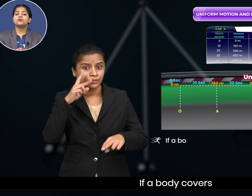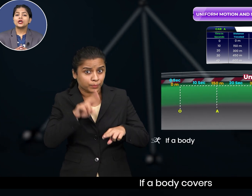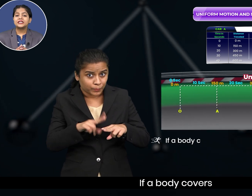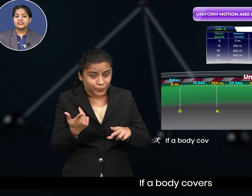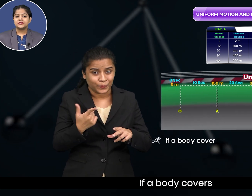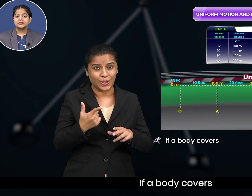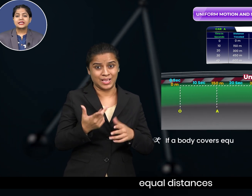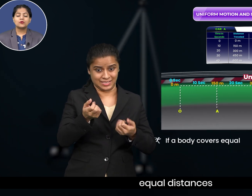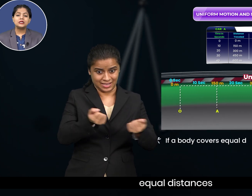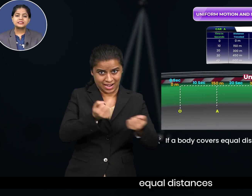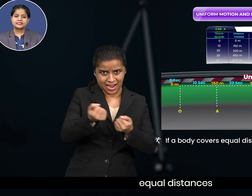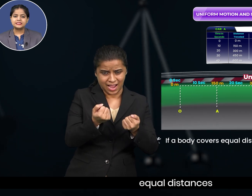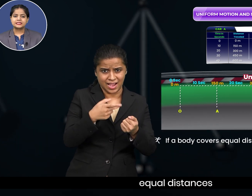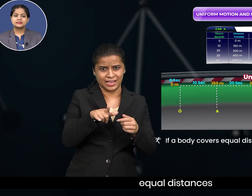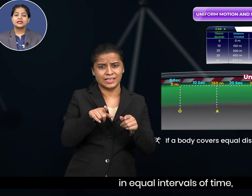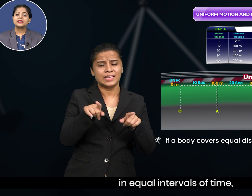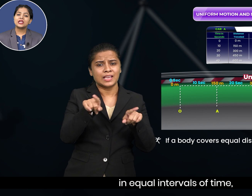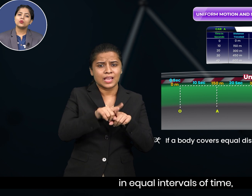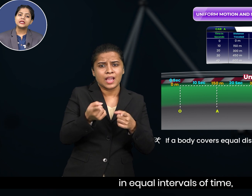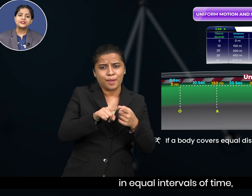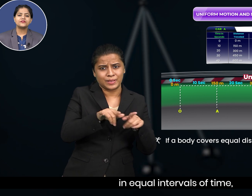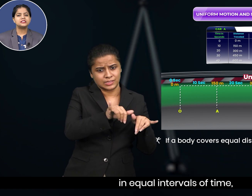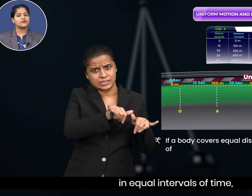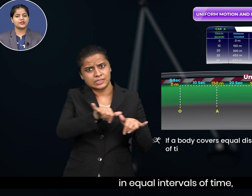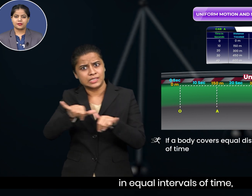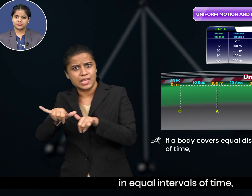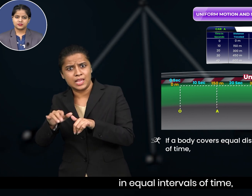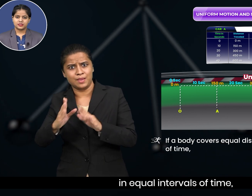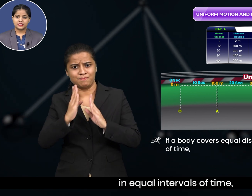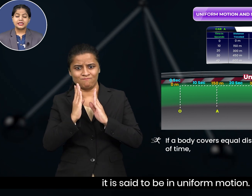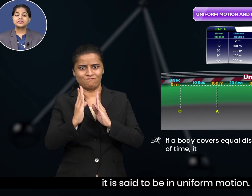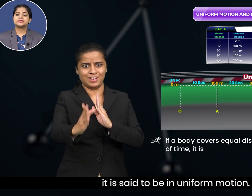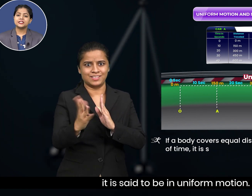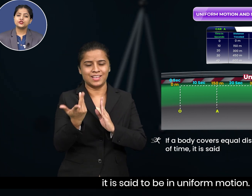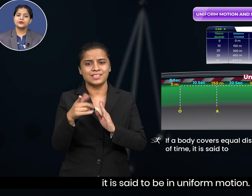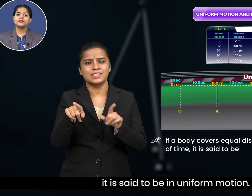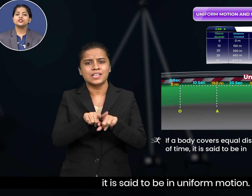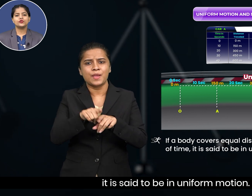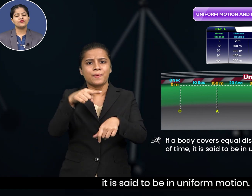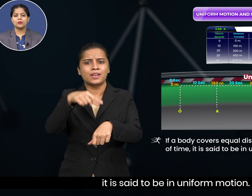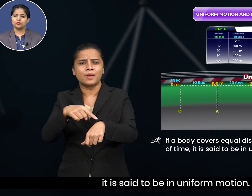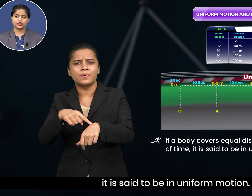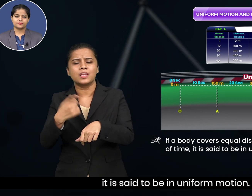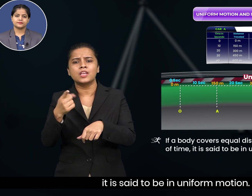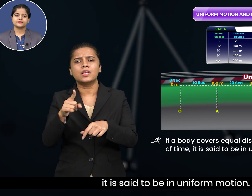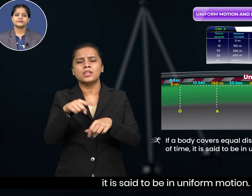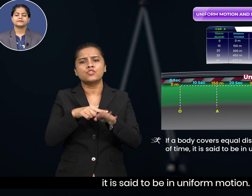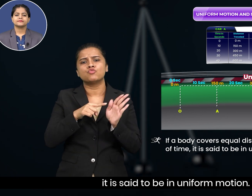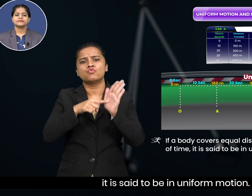If a body covers equal distances in equal intervals of times, it is said to be in uniform